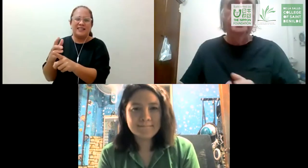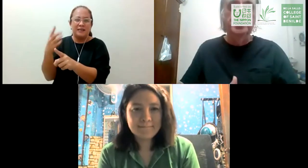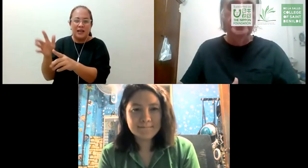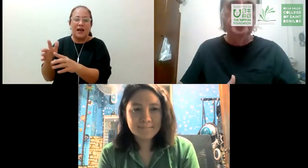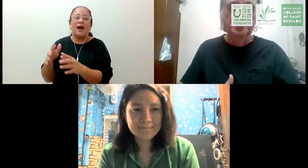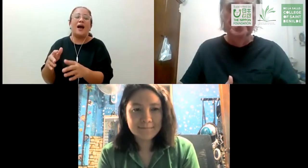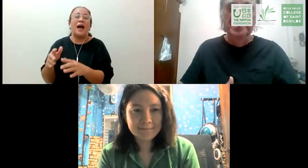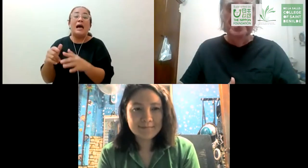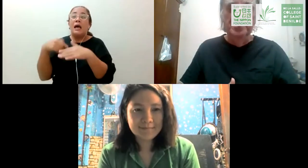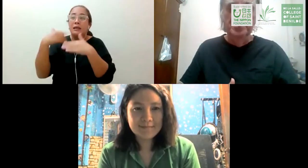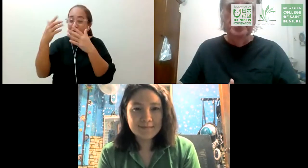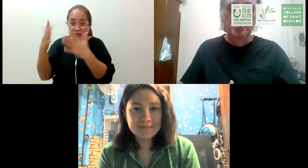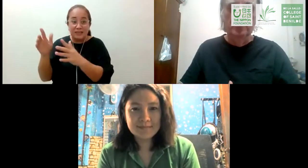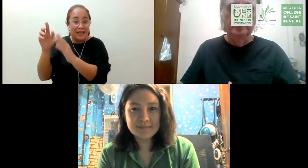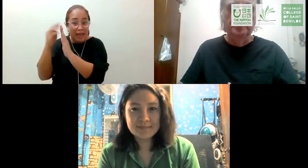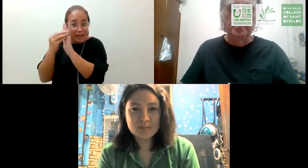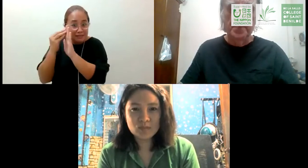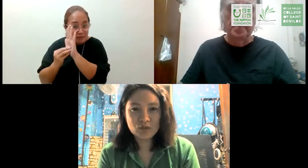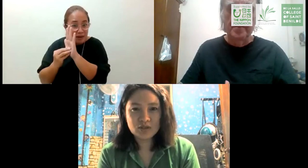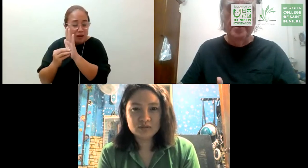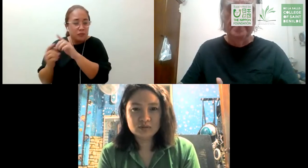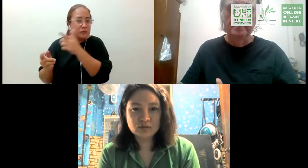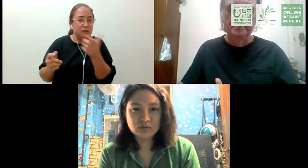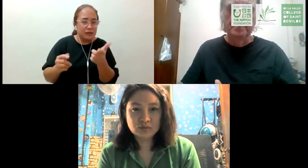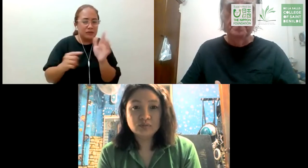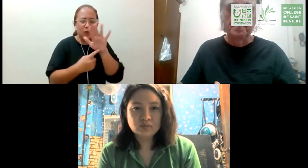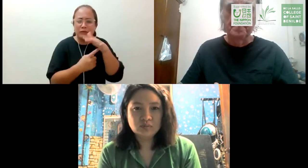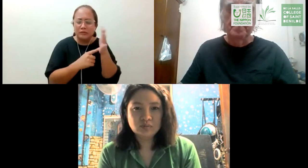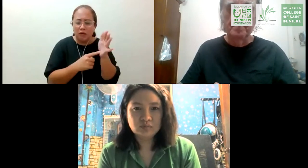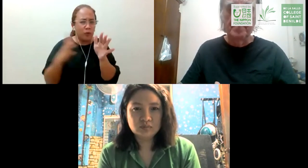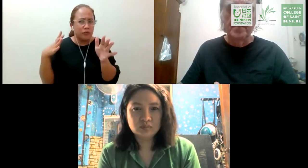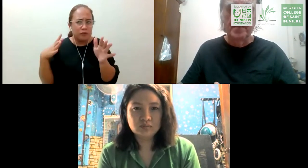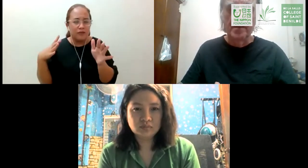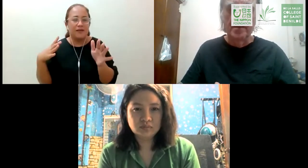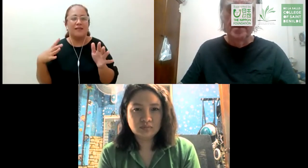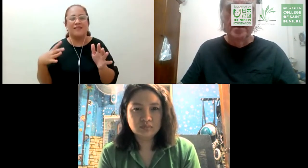to orientation. So, yeah.